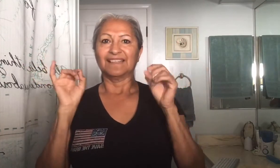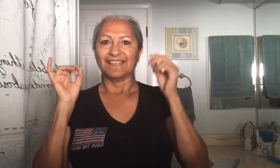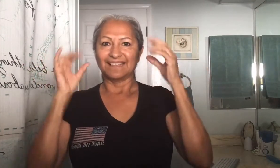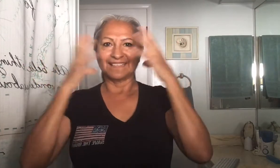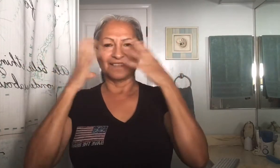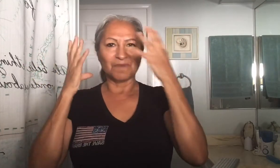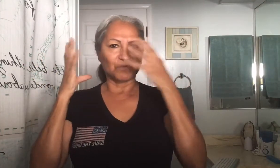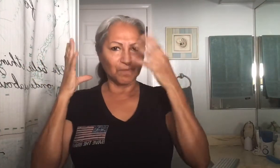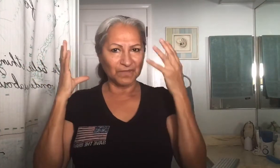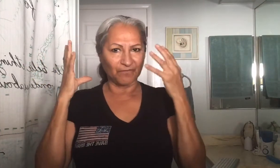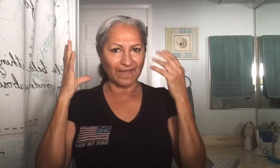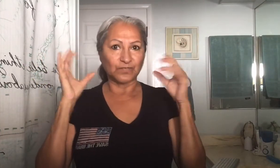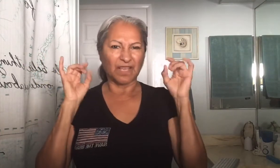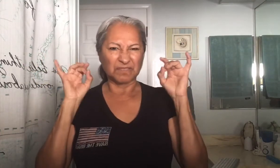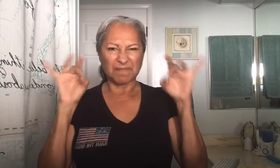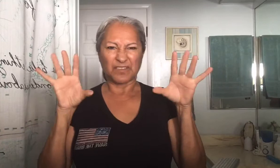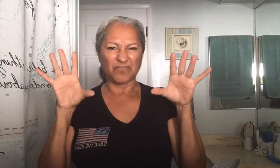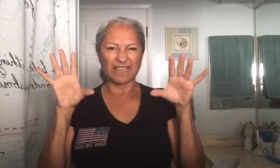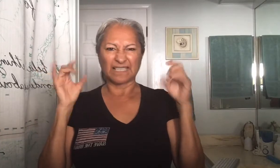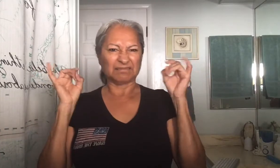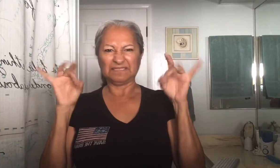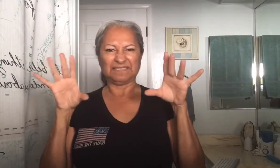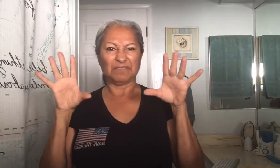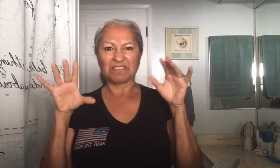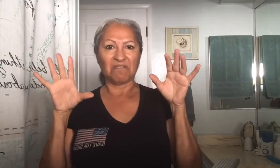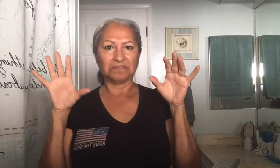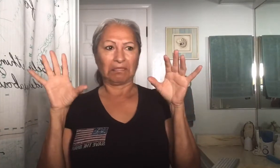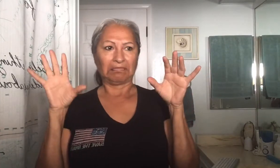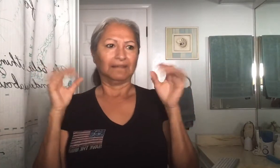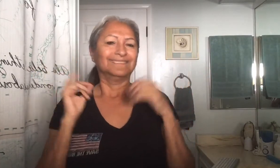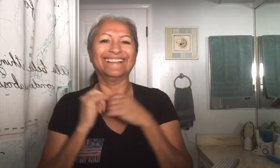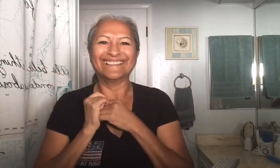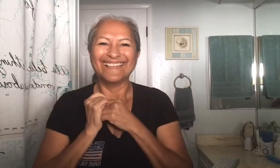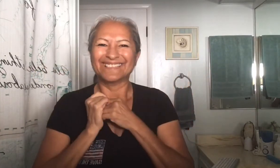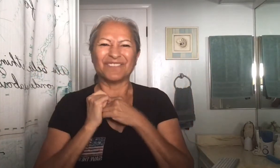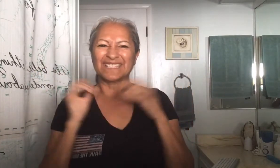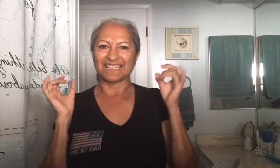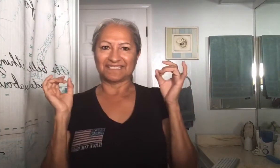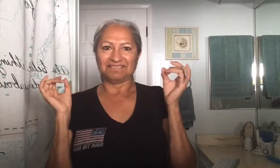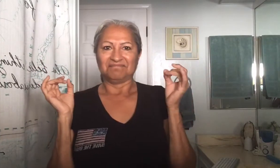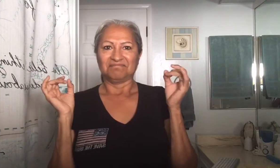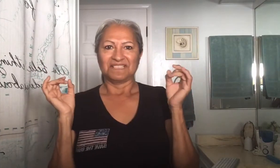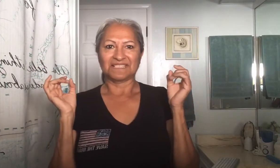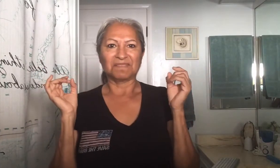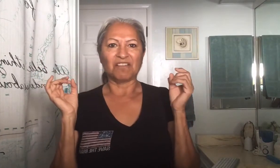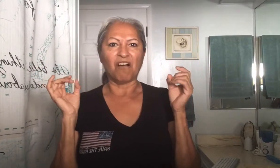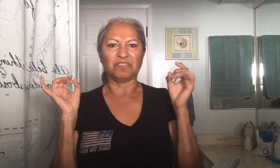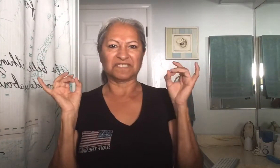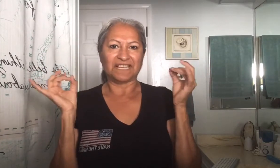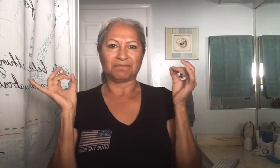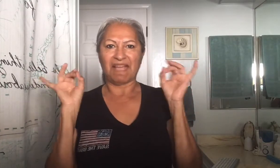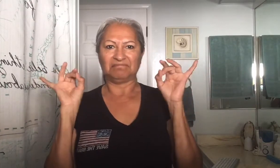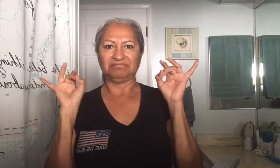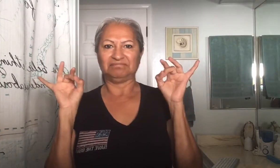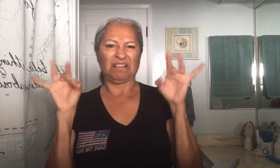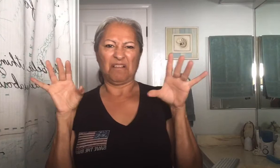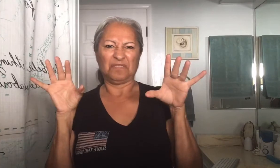And you remember the face, you have to make your face like, ooh, that was awful. It's almost like something awful tastes bad. Awful.